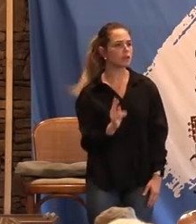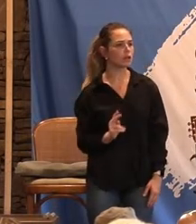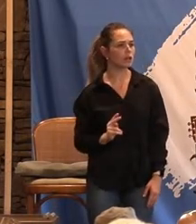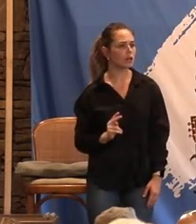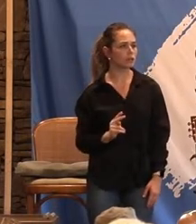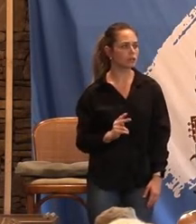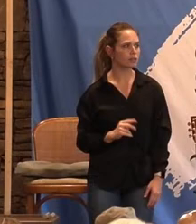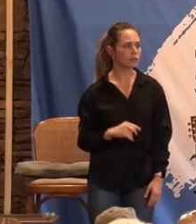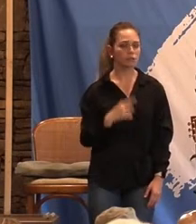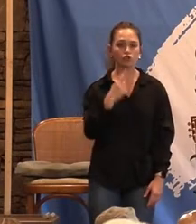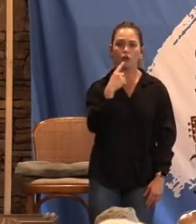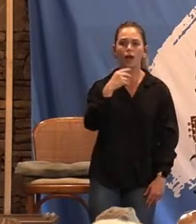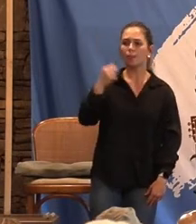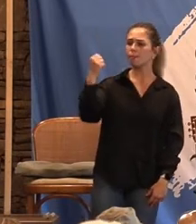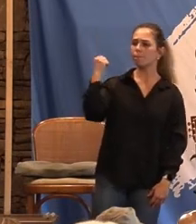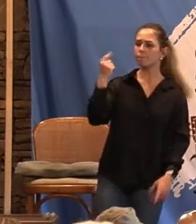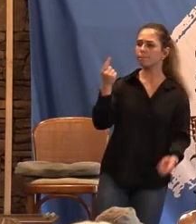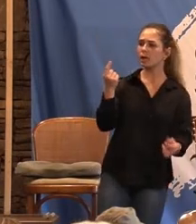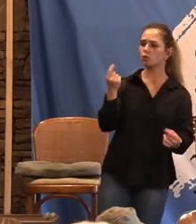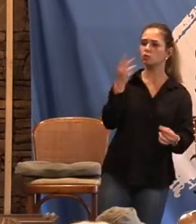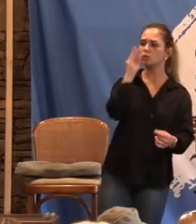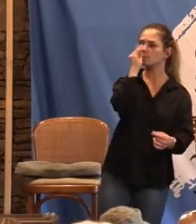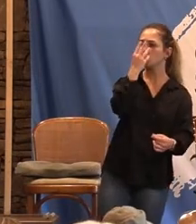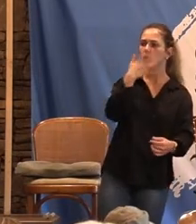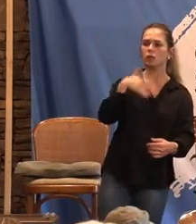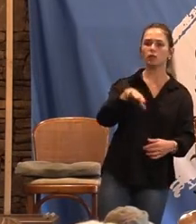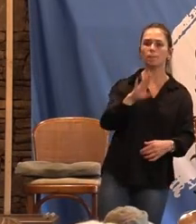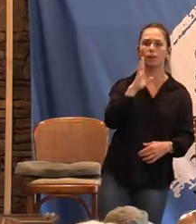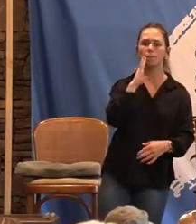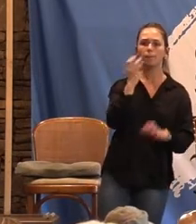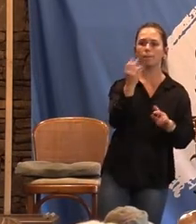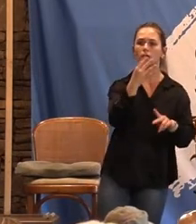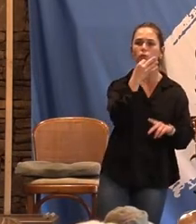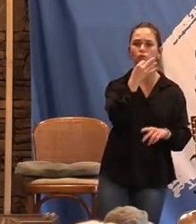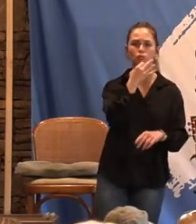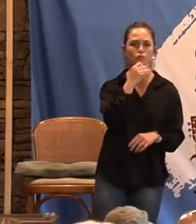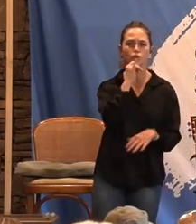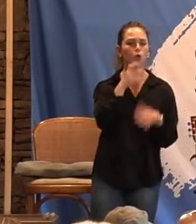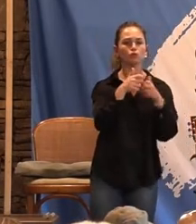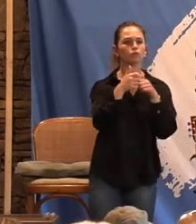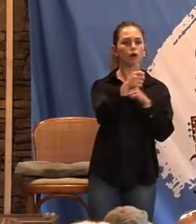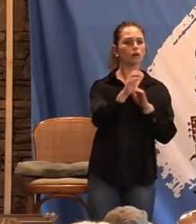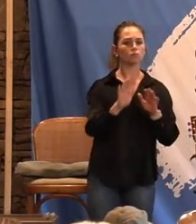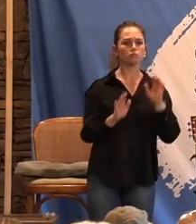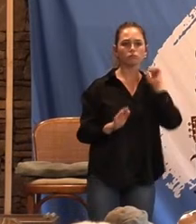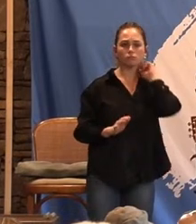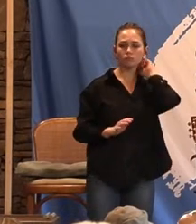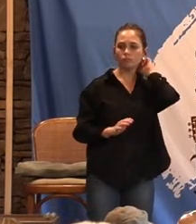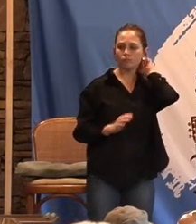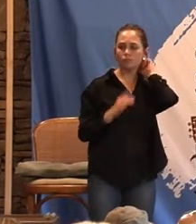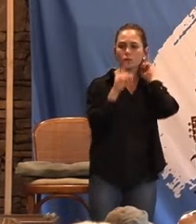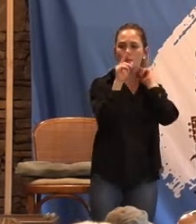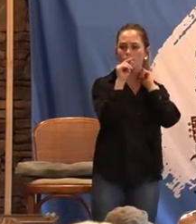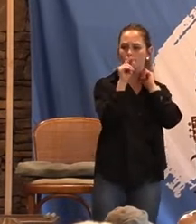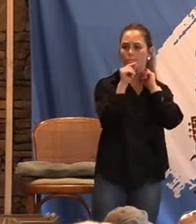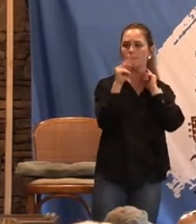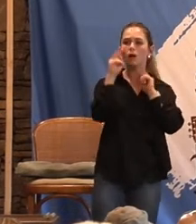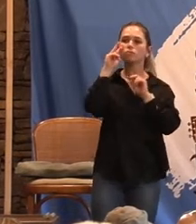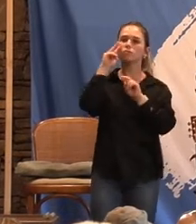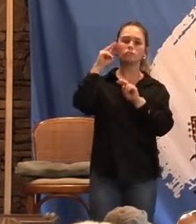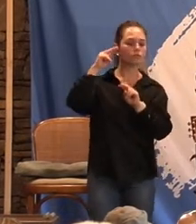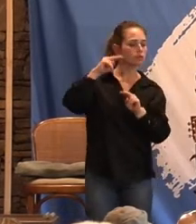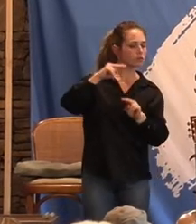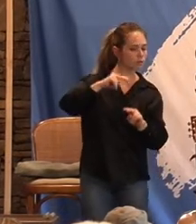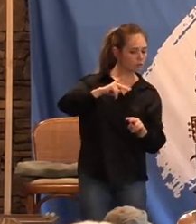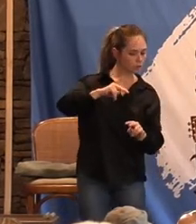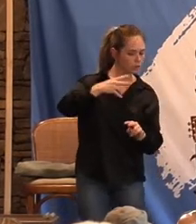they said, she's in the back doing some gardening. And she'll be back. She's not too far away. Now the birds looked down